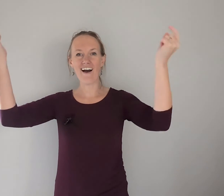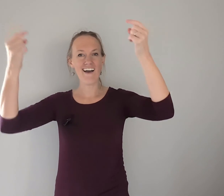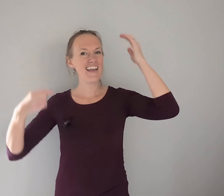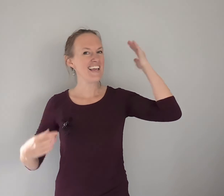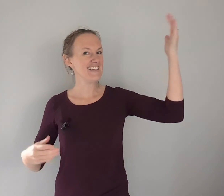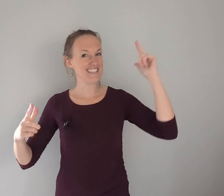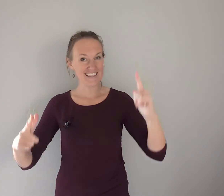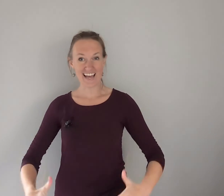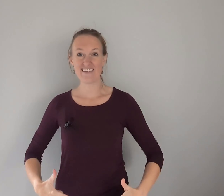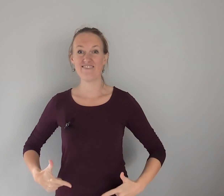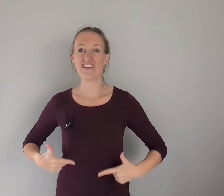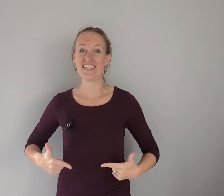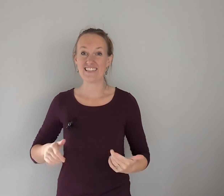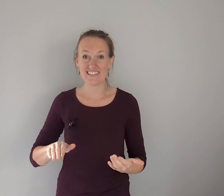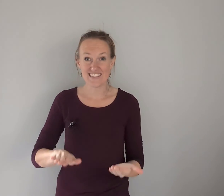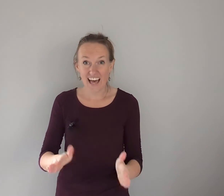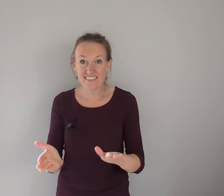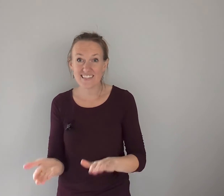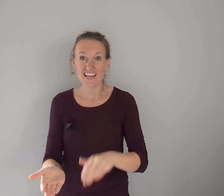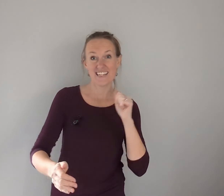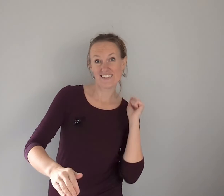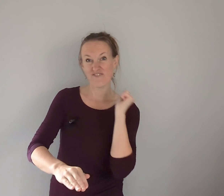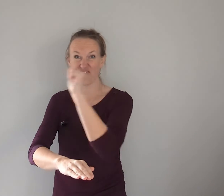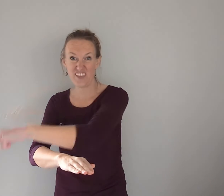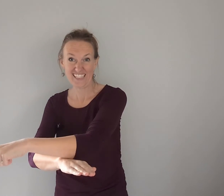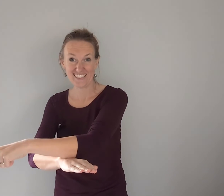Hallelujah. His life is death's defeat.